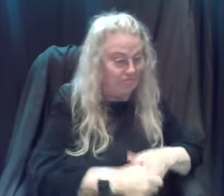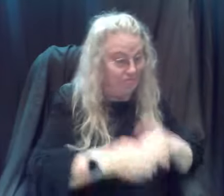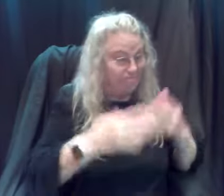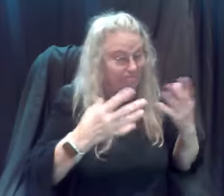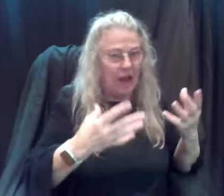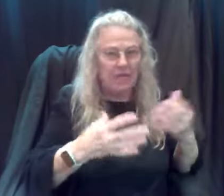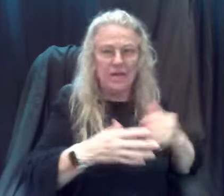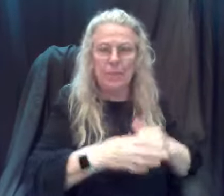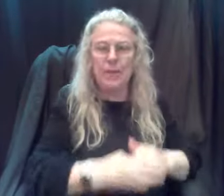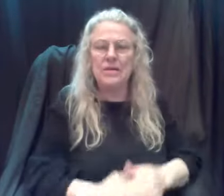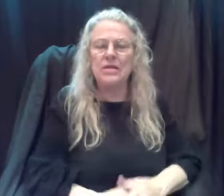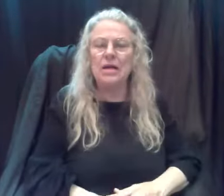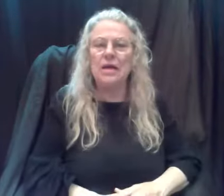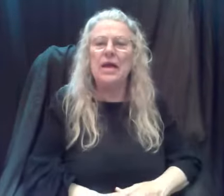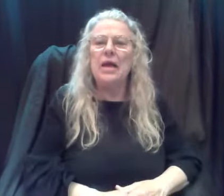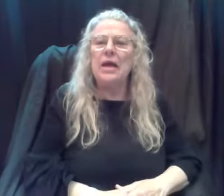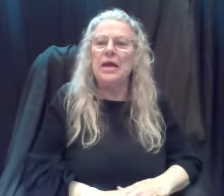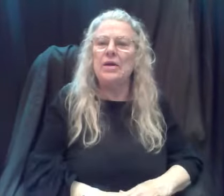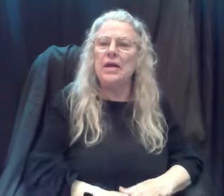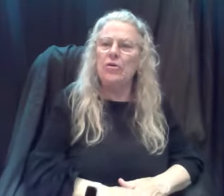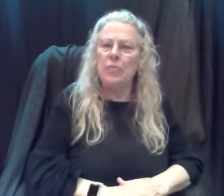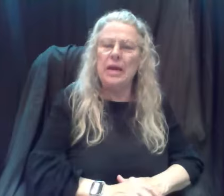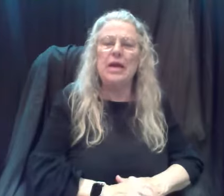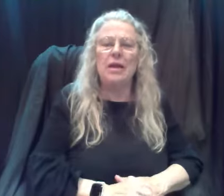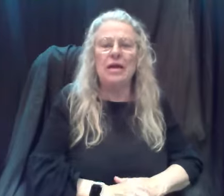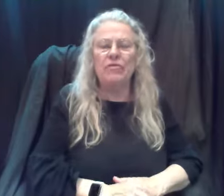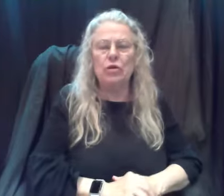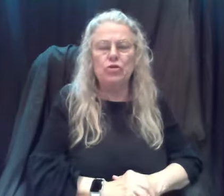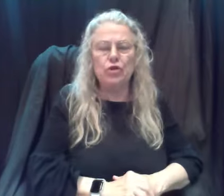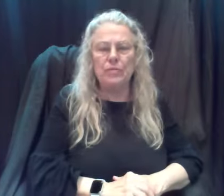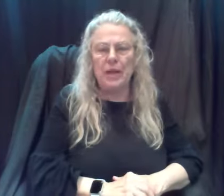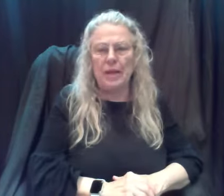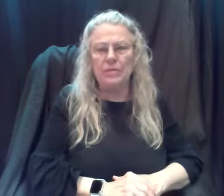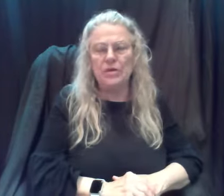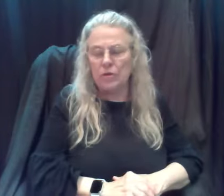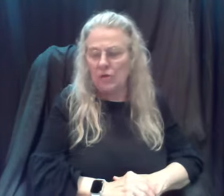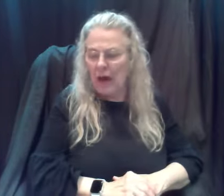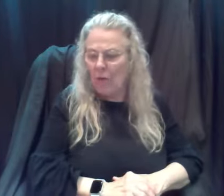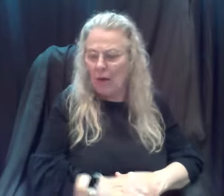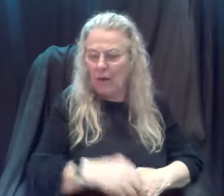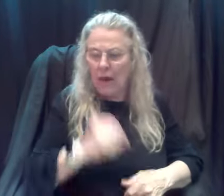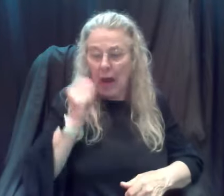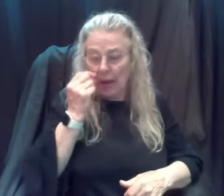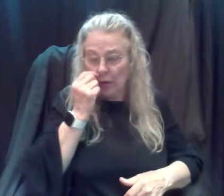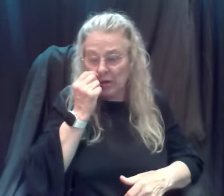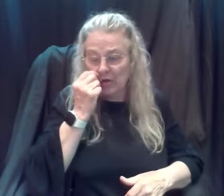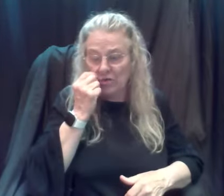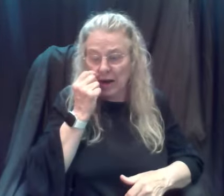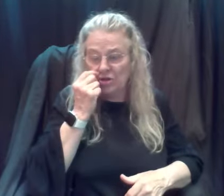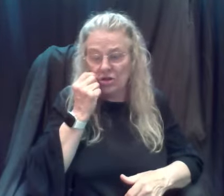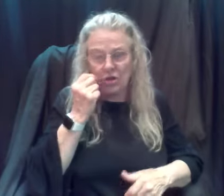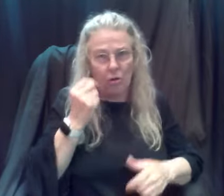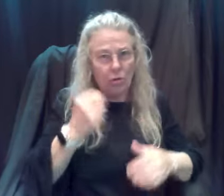I think basically in an intermediate level, you should be able to do that one. I'm going to try to just go through